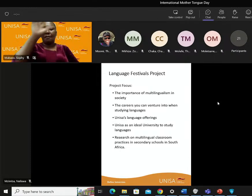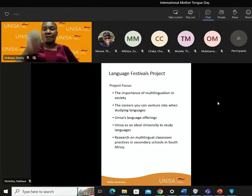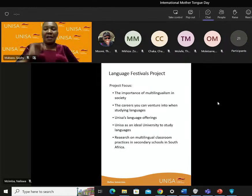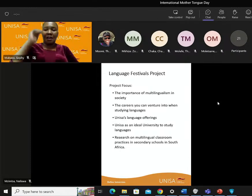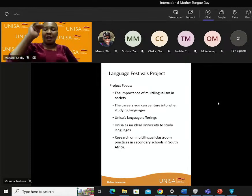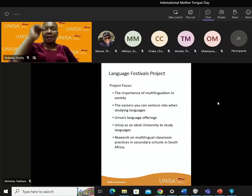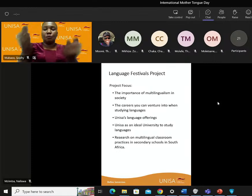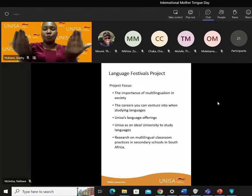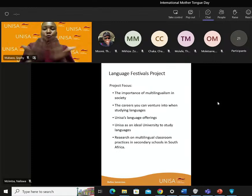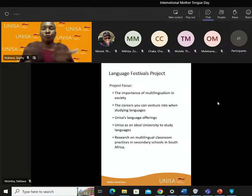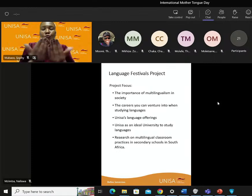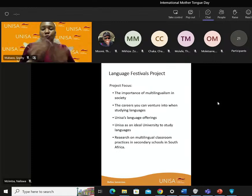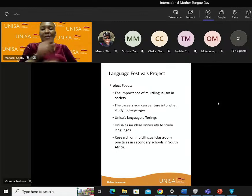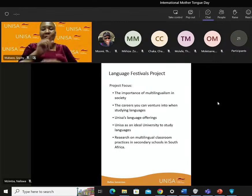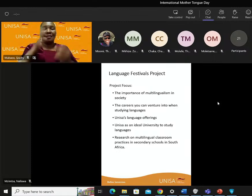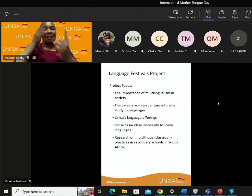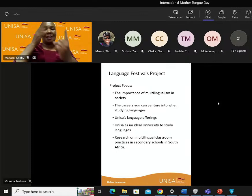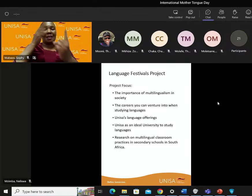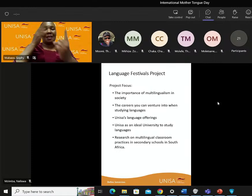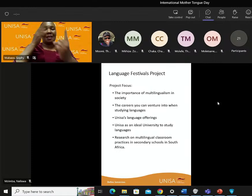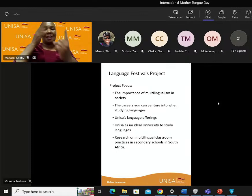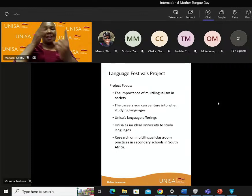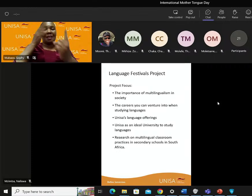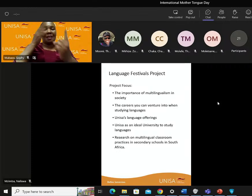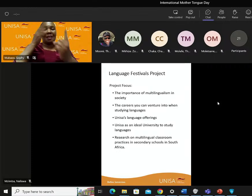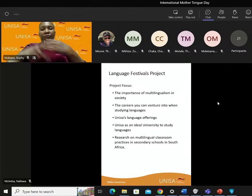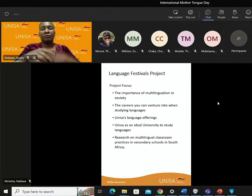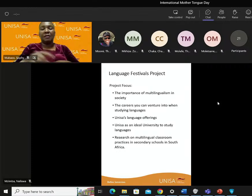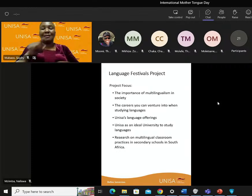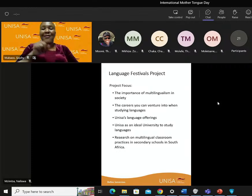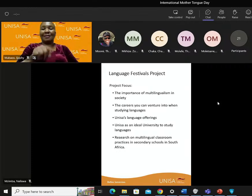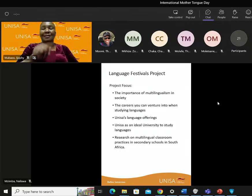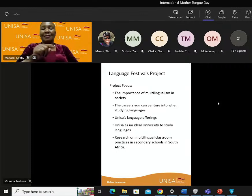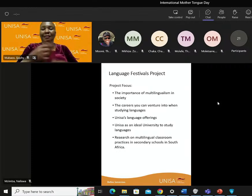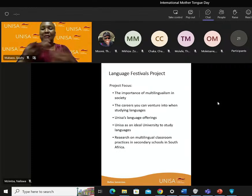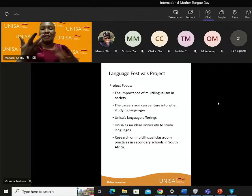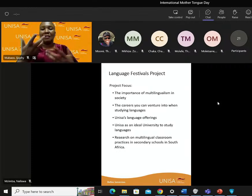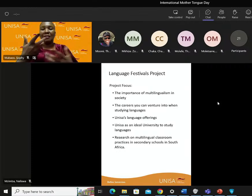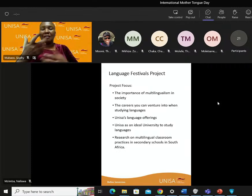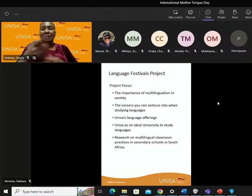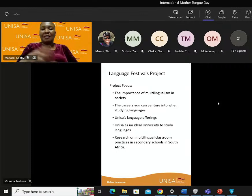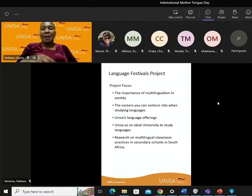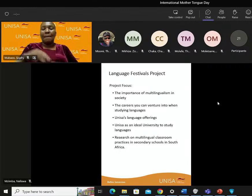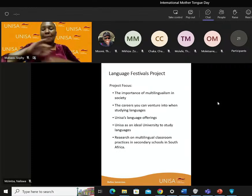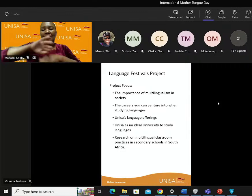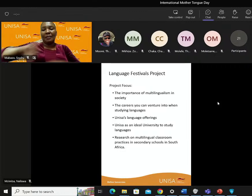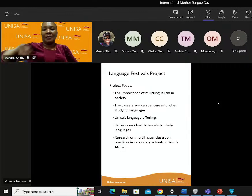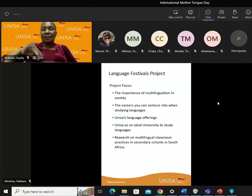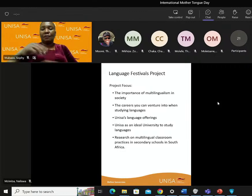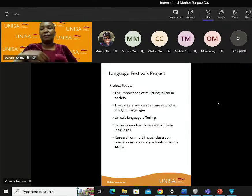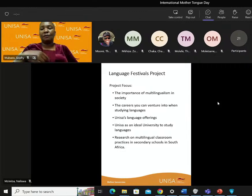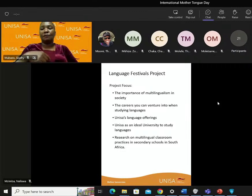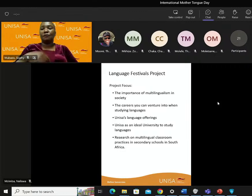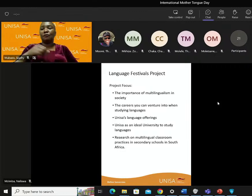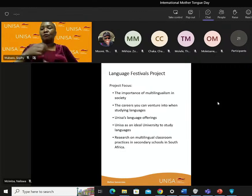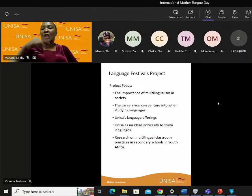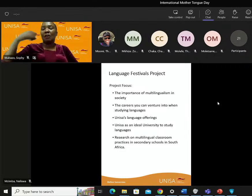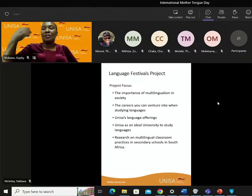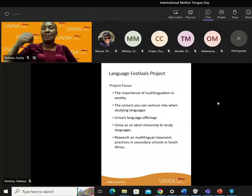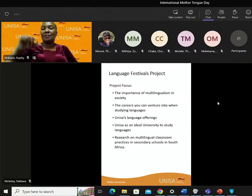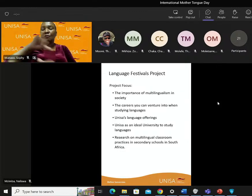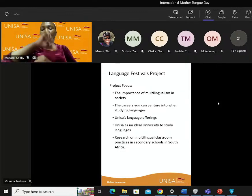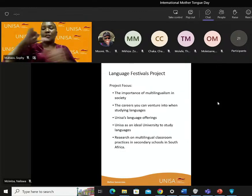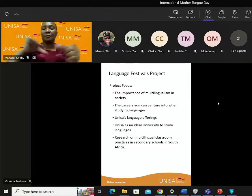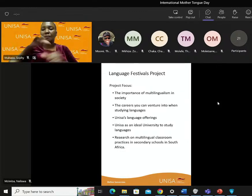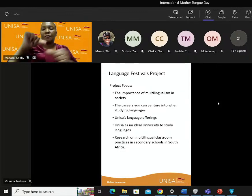aim of the project. It's to raise the status of marginalized languages in society, and to also gauge with